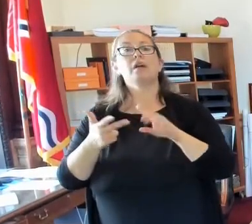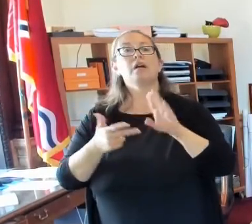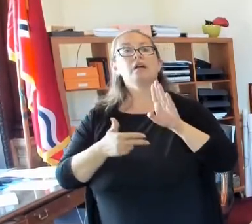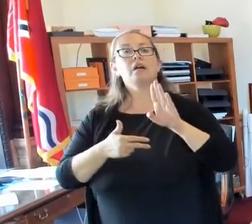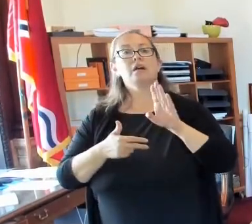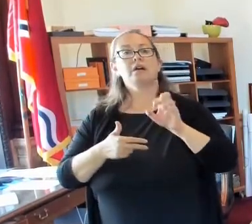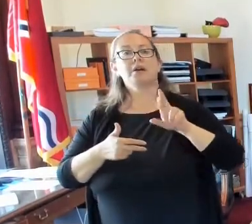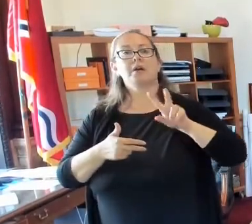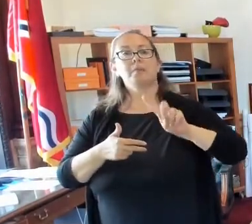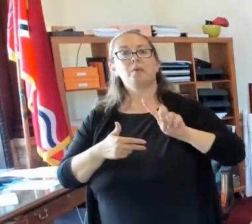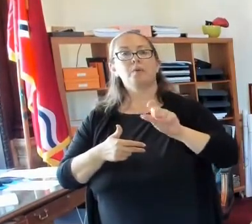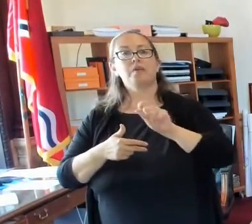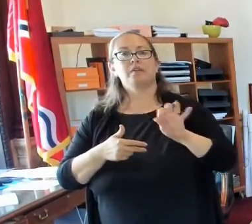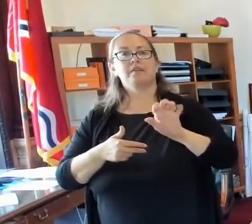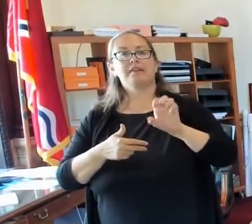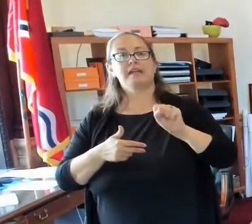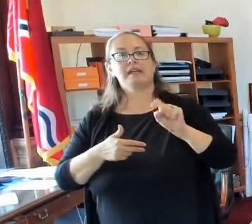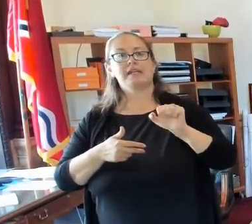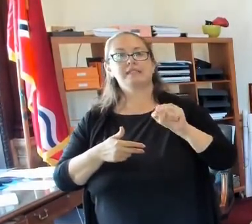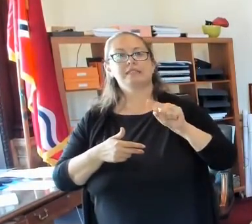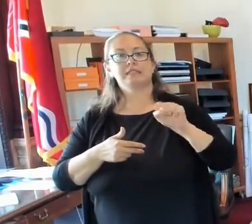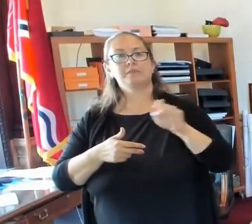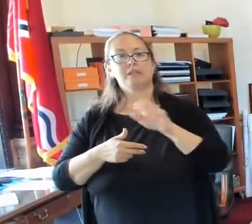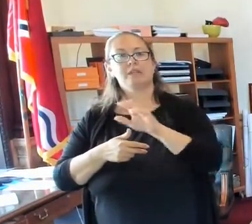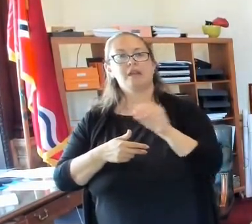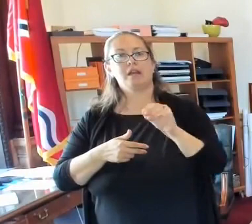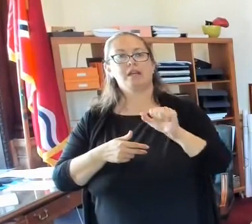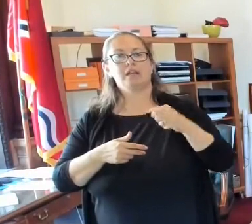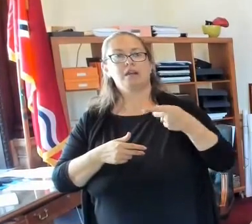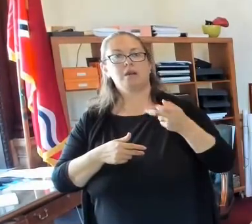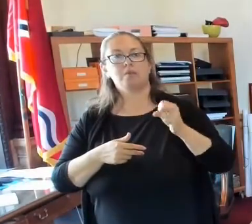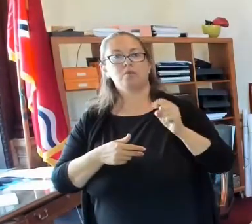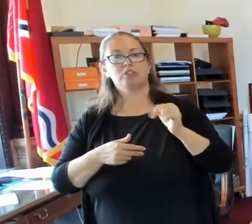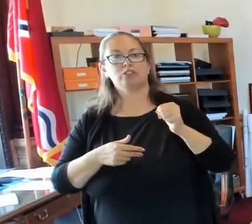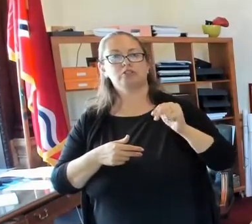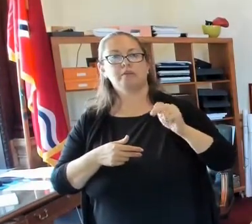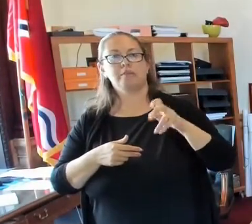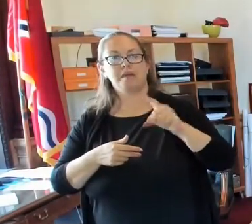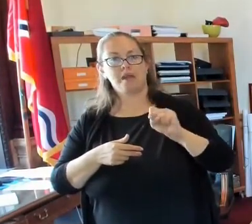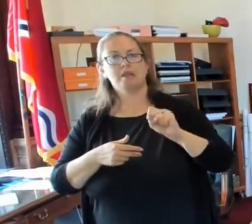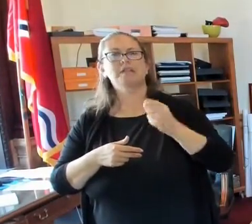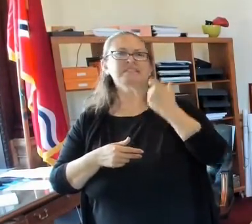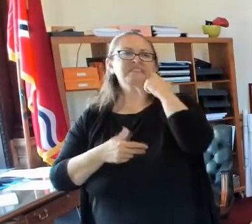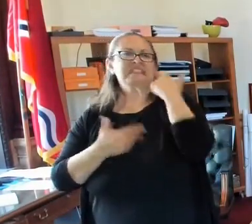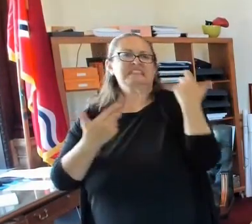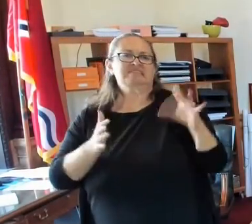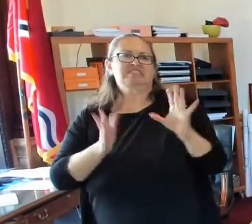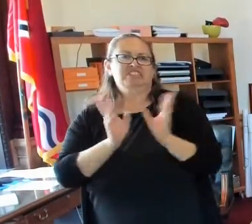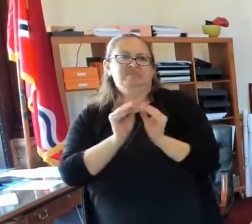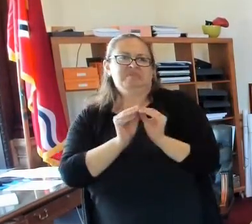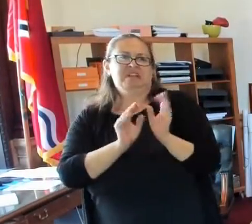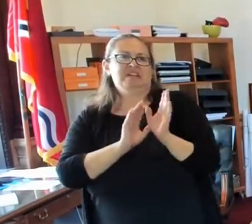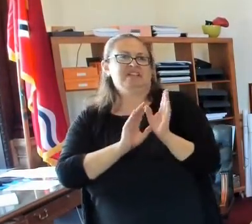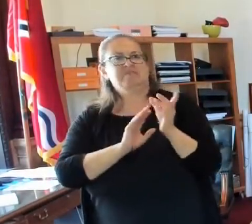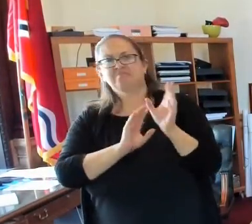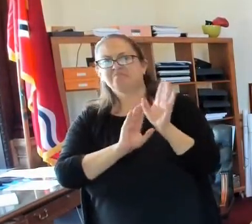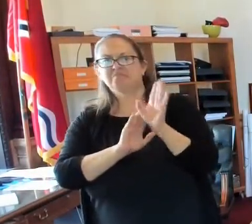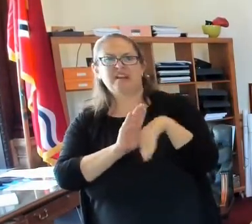that up maybe 20, 30 minutes ago. And we did a couple of things that I think we should all be proud